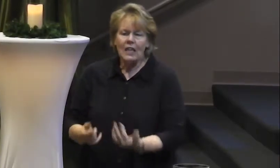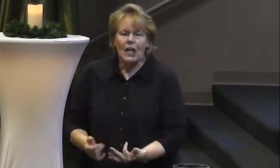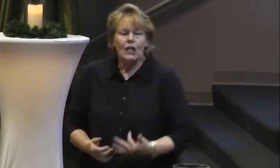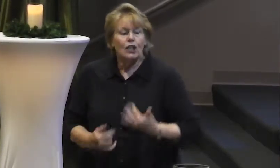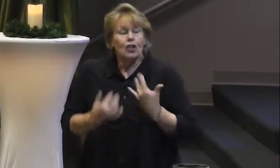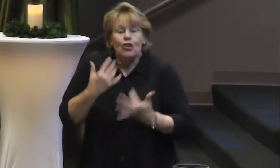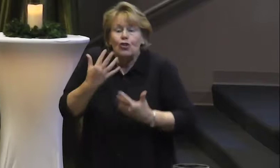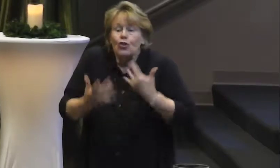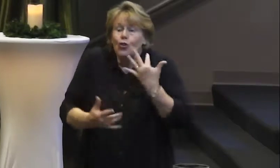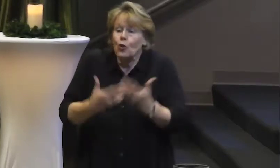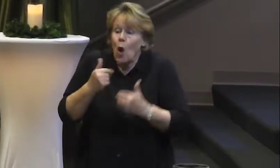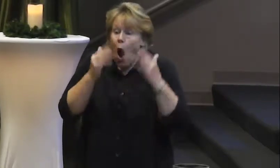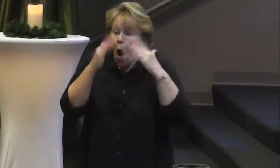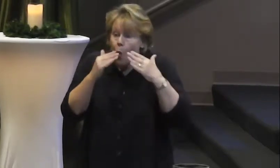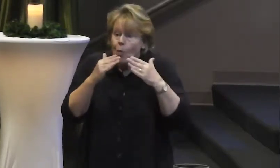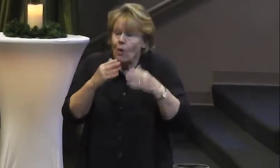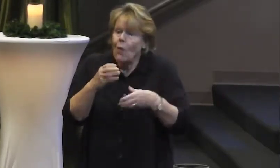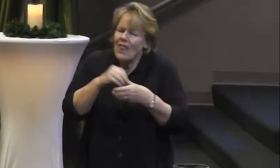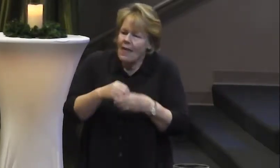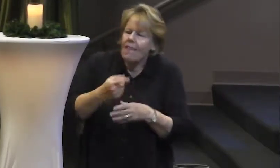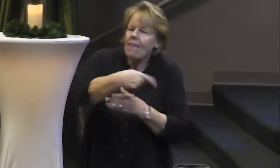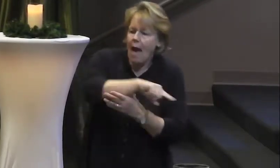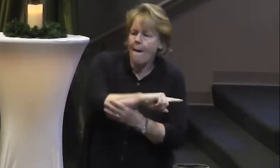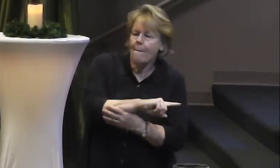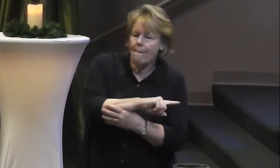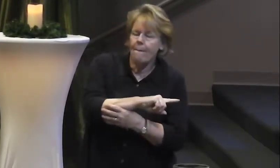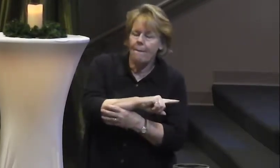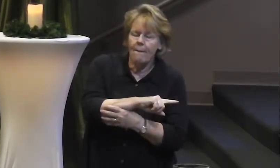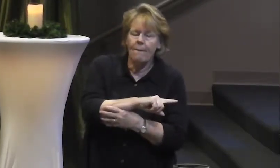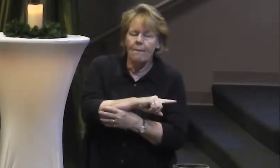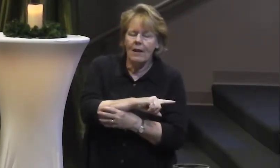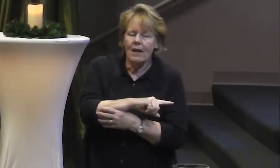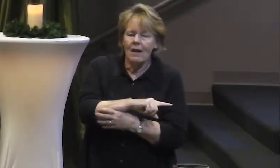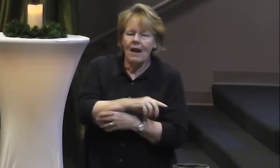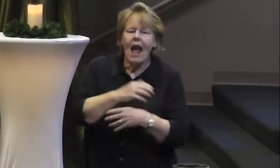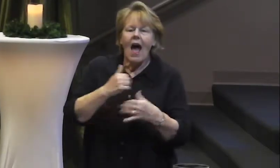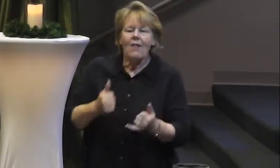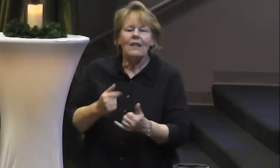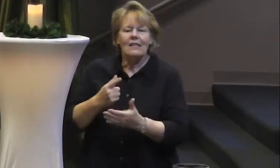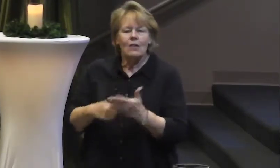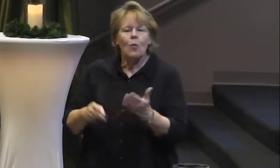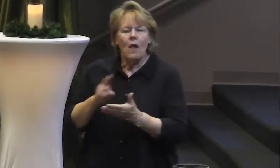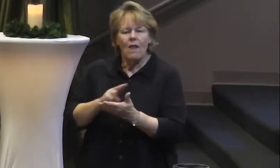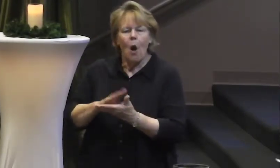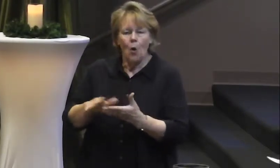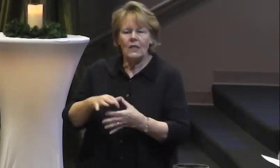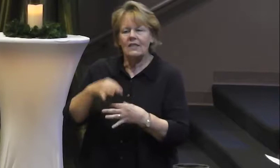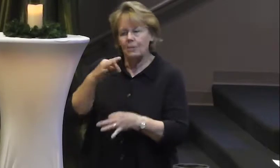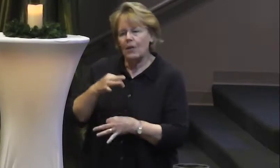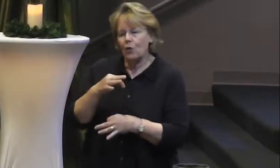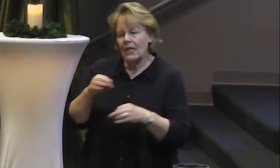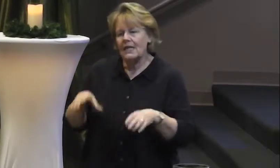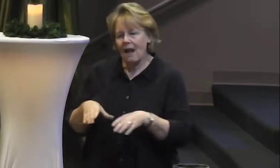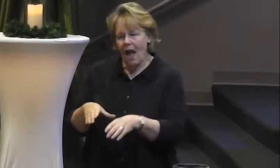in them. This is what the Holy Spirit does. So here's part of what I'm trying to